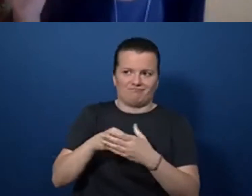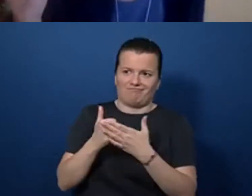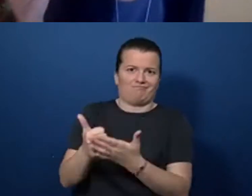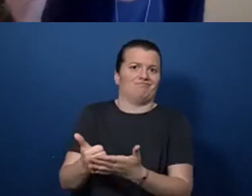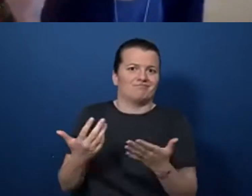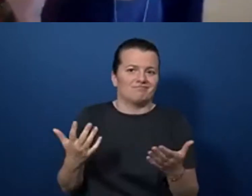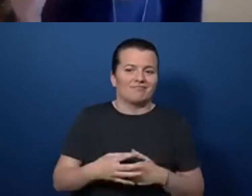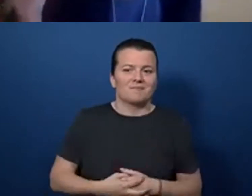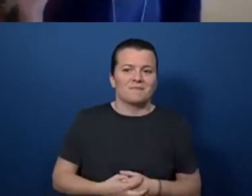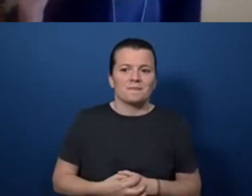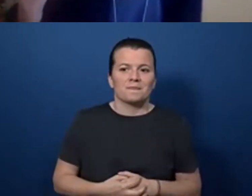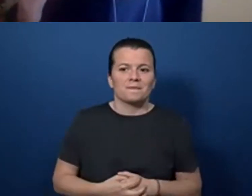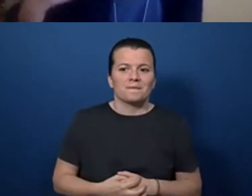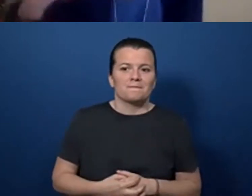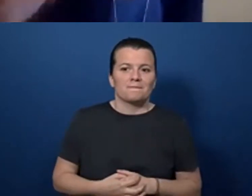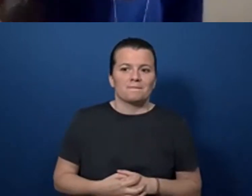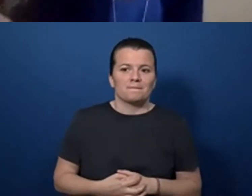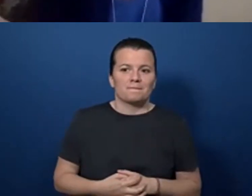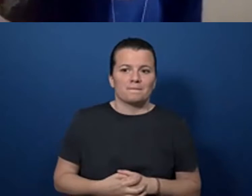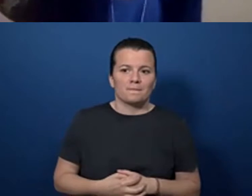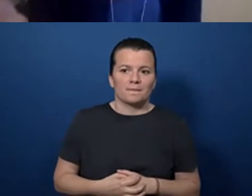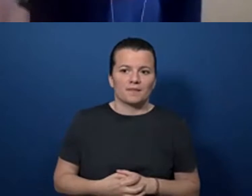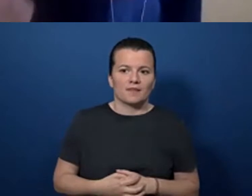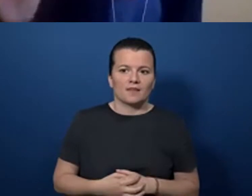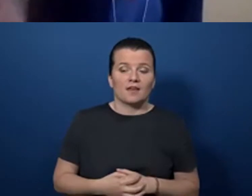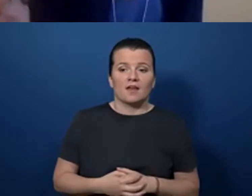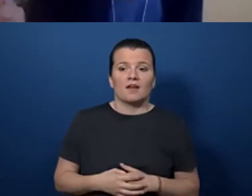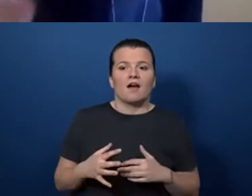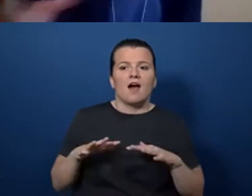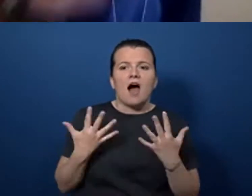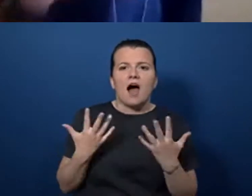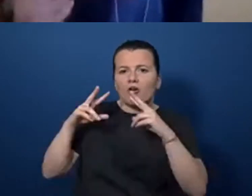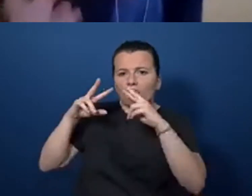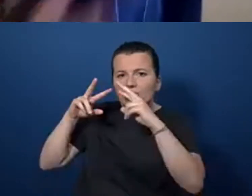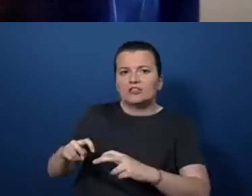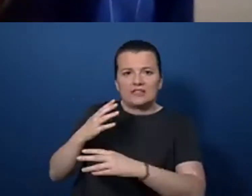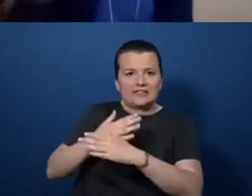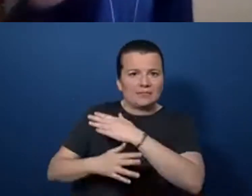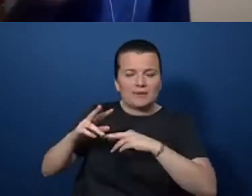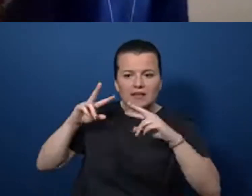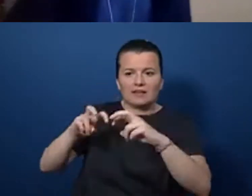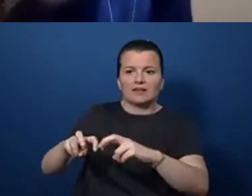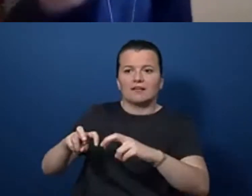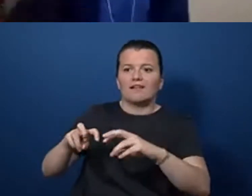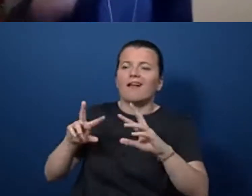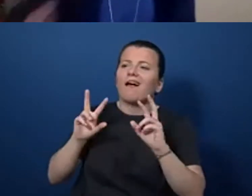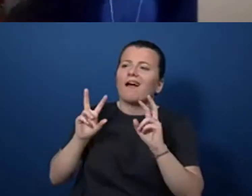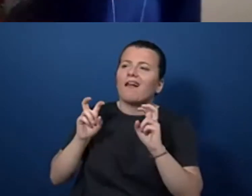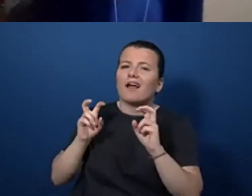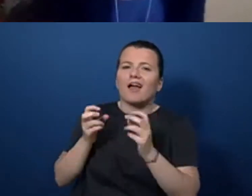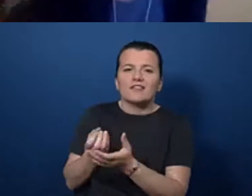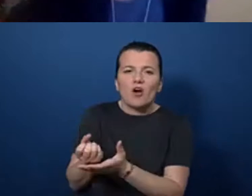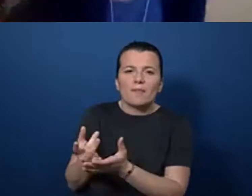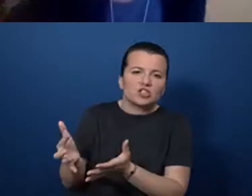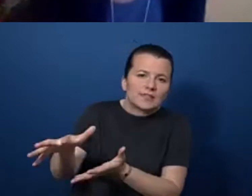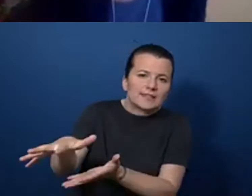with disability, it's often been quite exploitative and extractive. So researchers taking data, taking